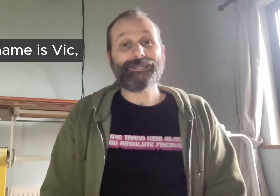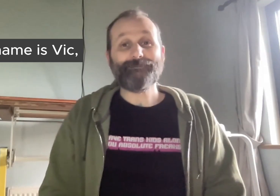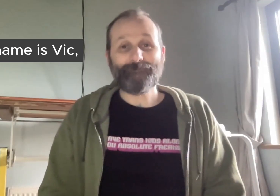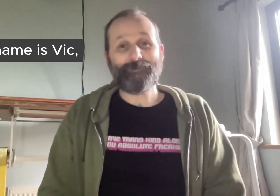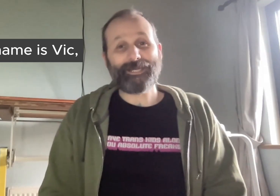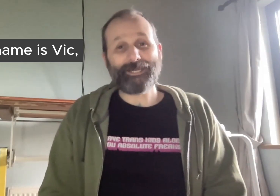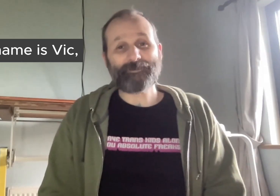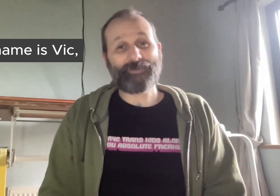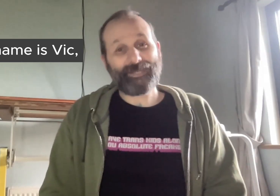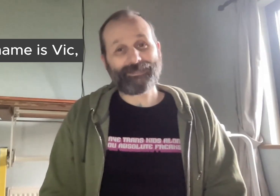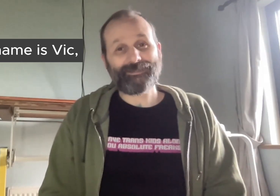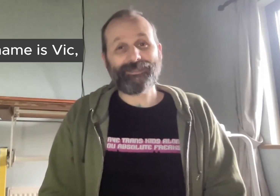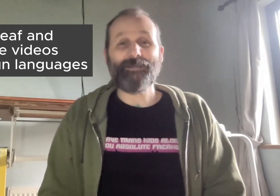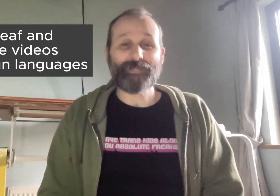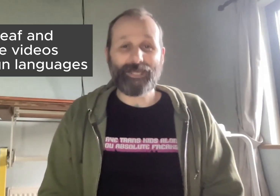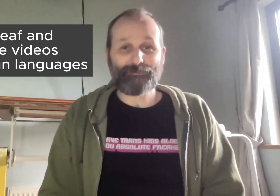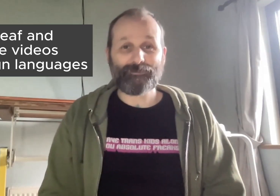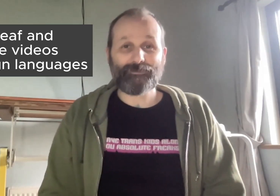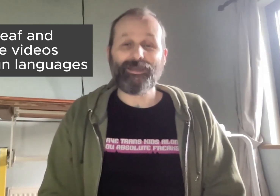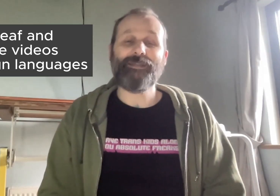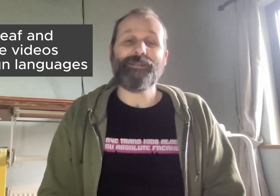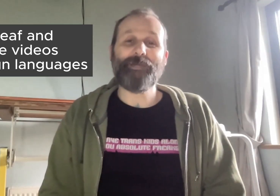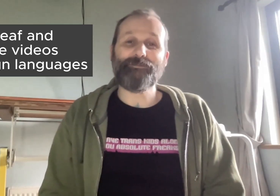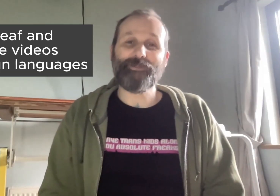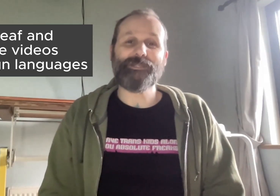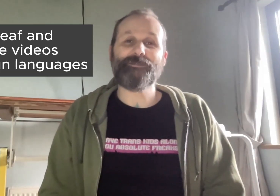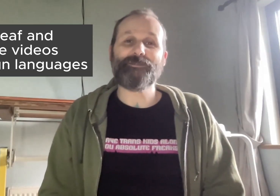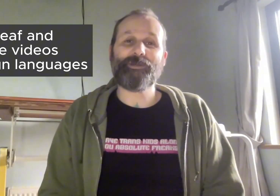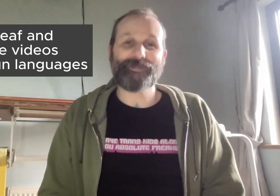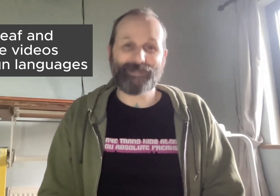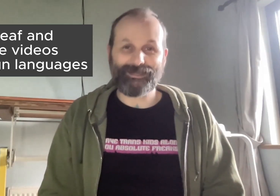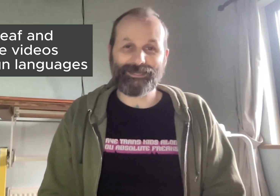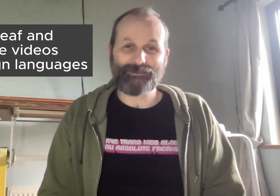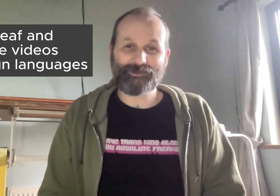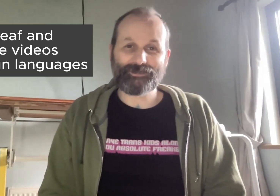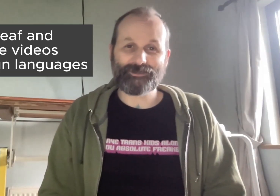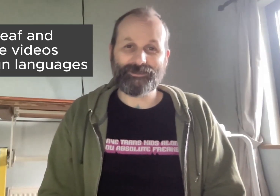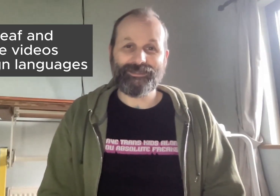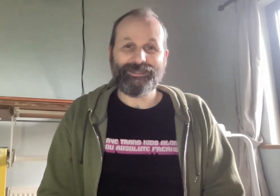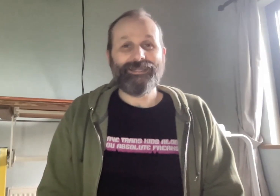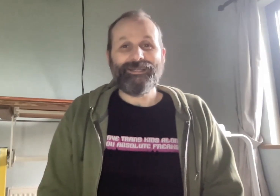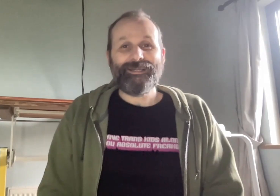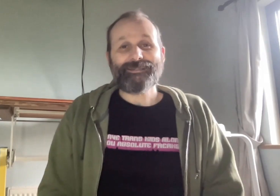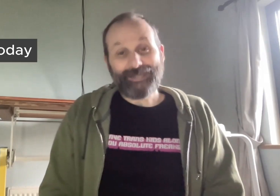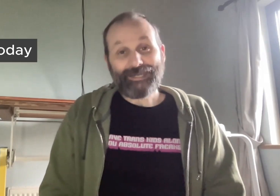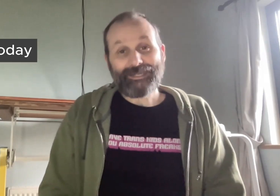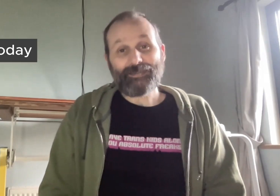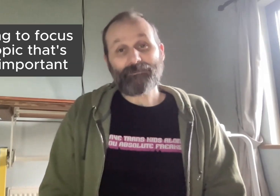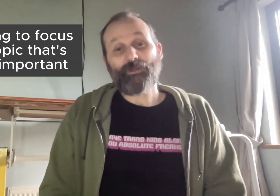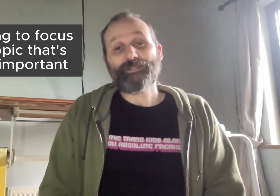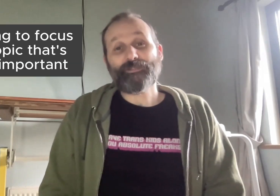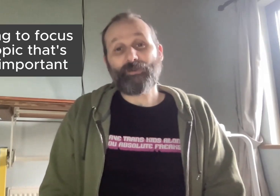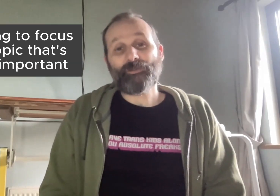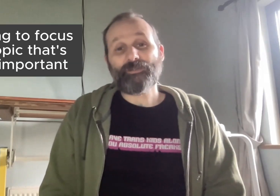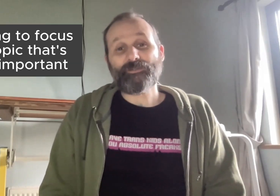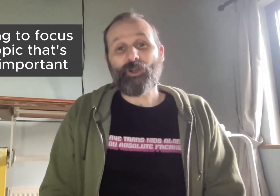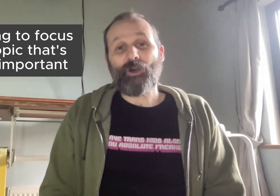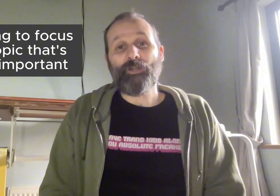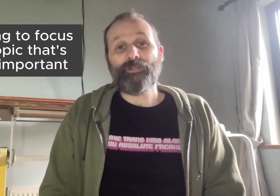Hi, my name is Vic. I'm deaf and I make videos about sign languages. Today, I'm going to focus